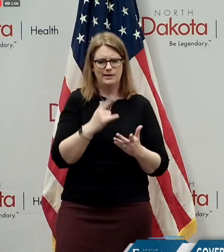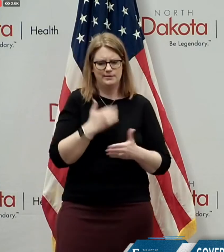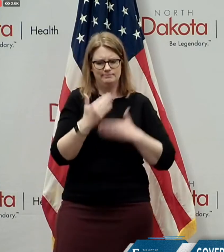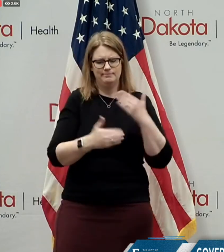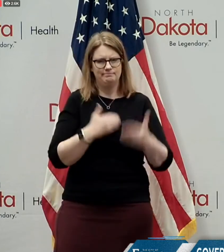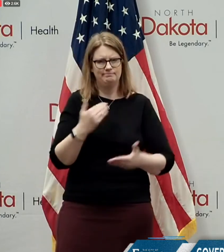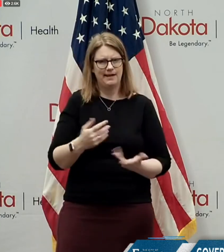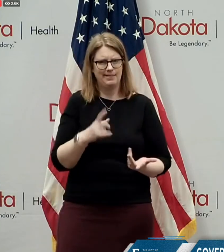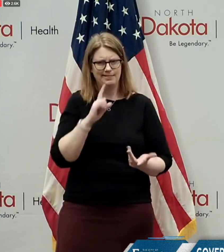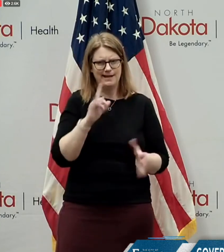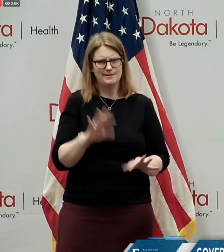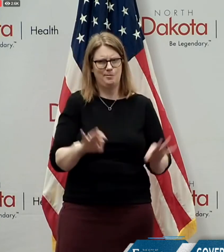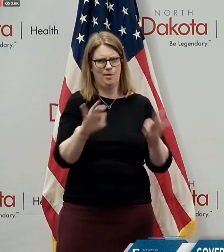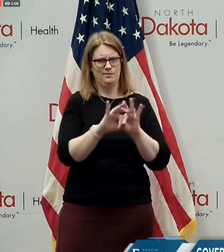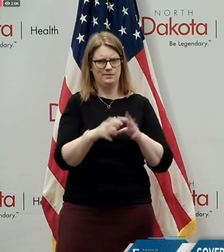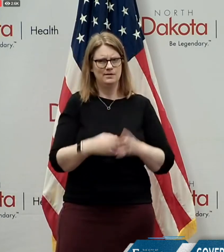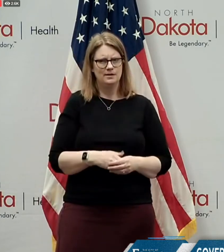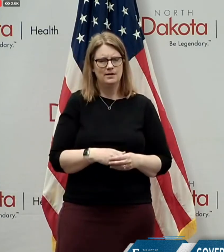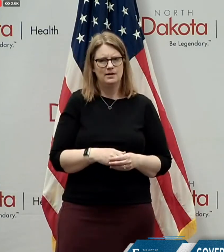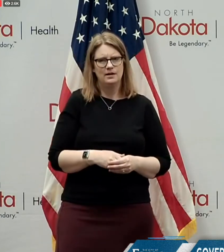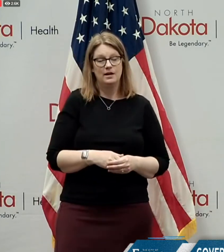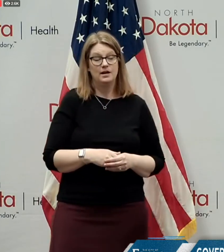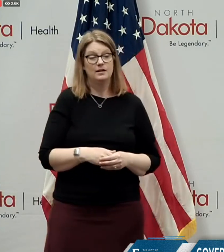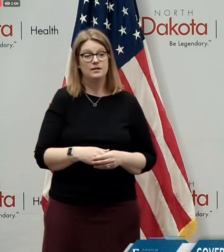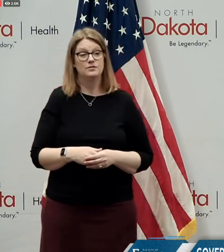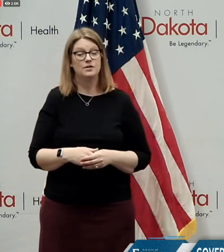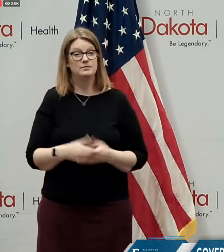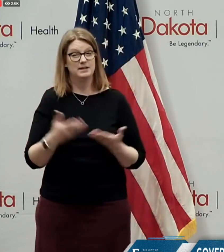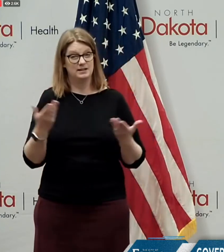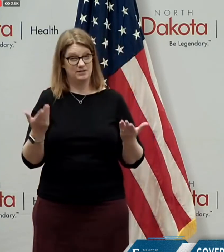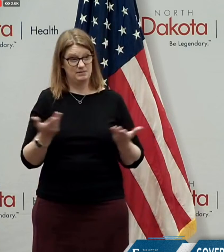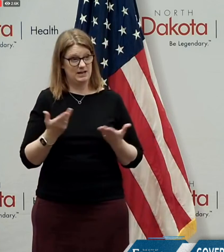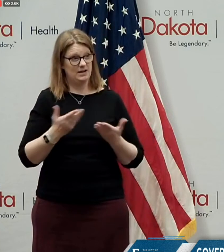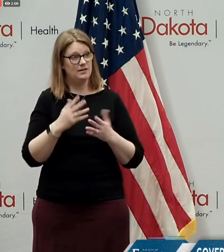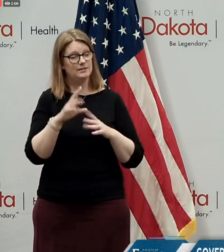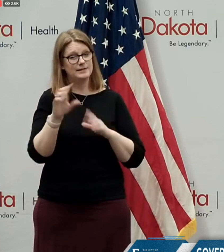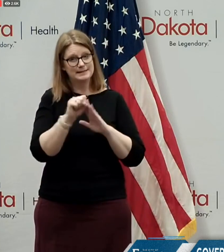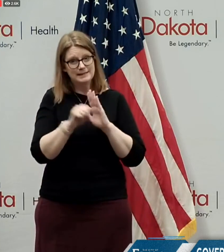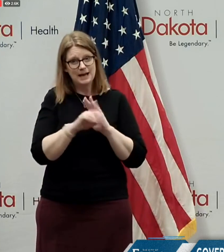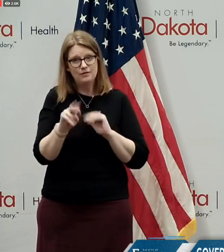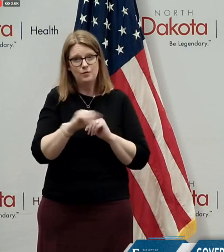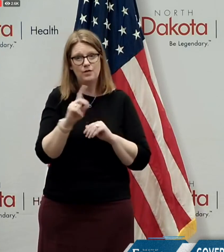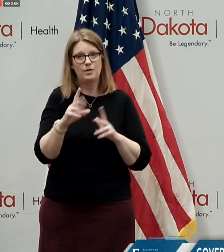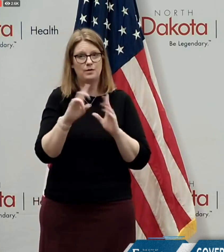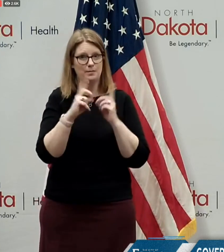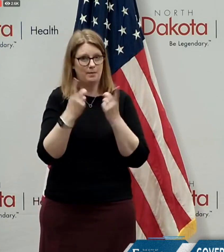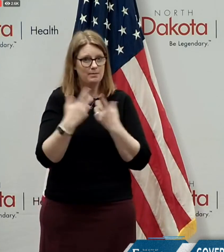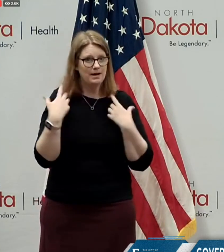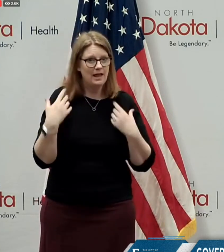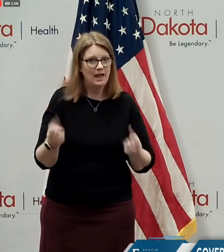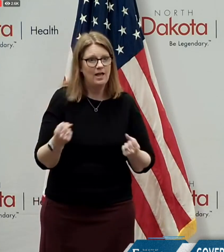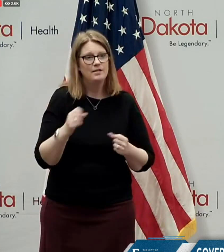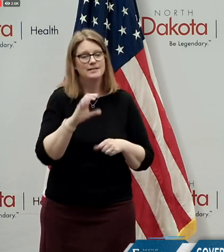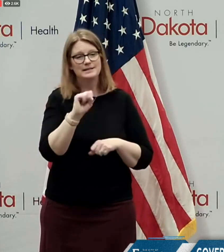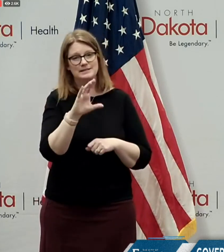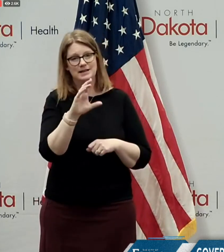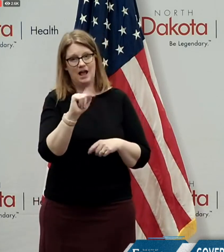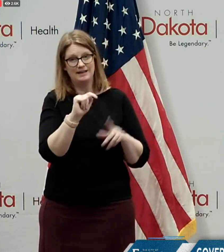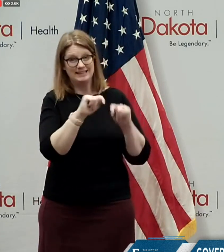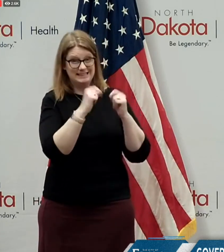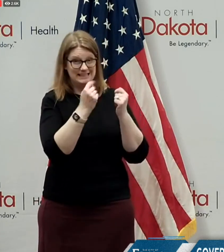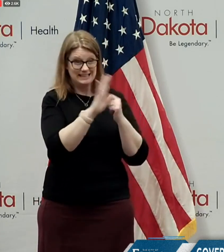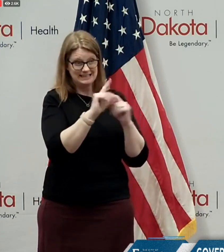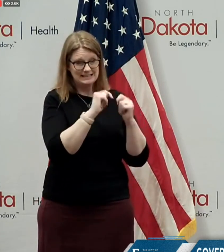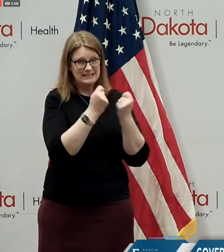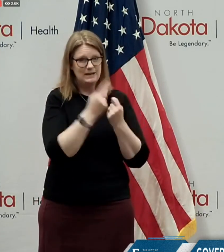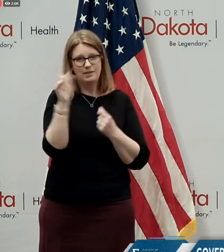battle. And as on behalf of all of us, state of North Dakota, the Department of Health, the National Guard, Scott and his team, and the governor's